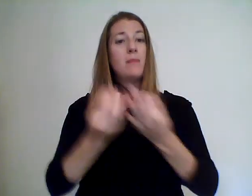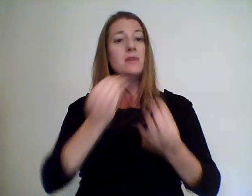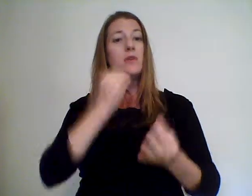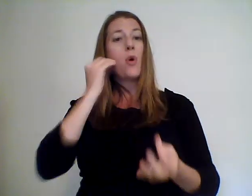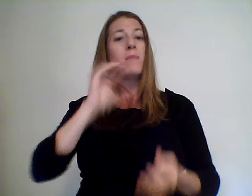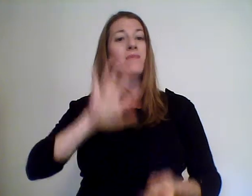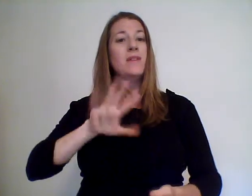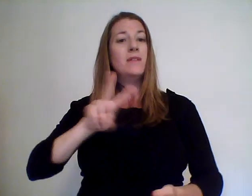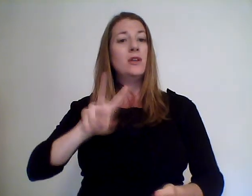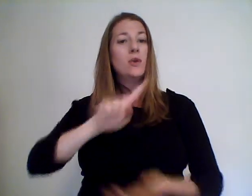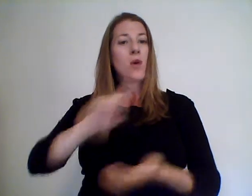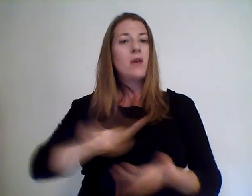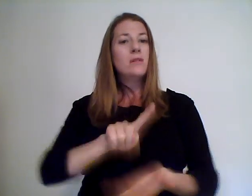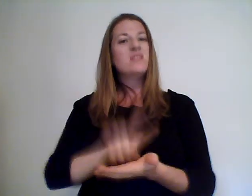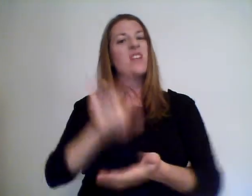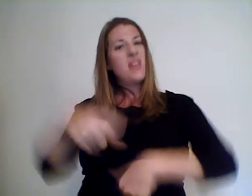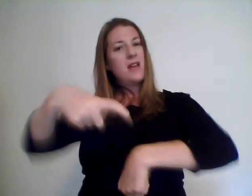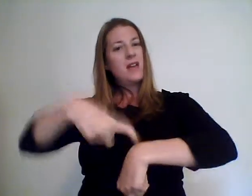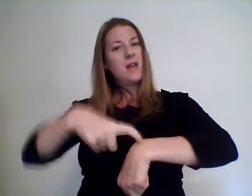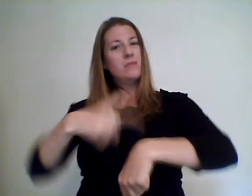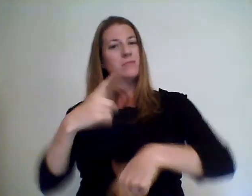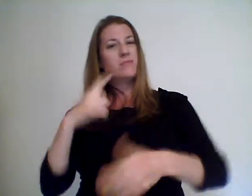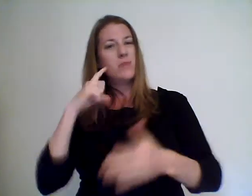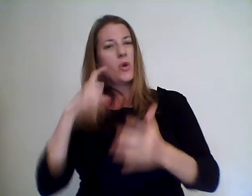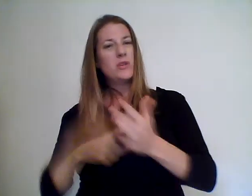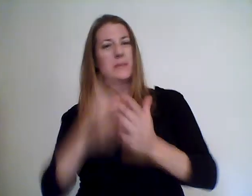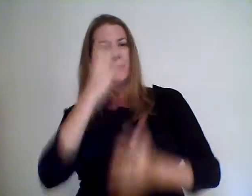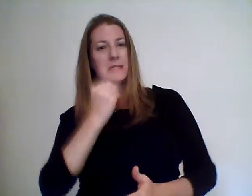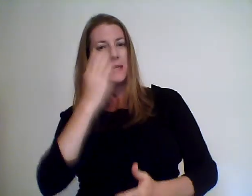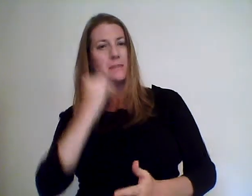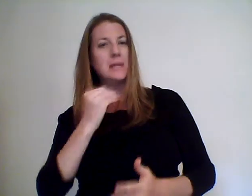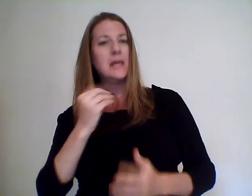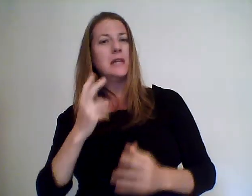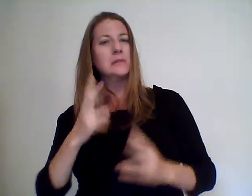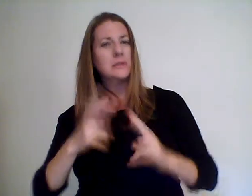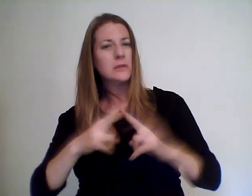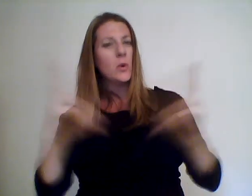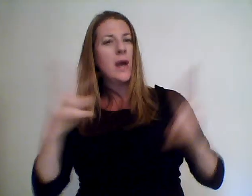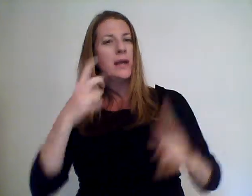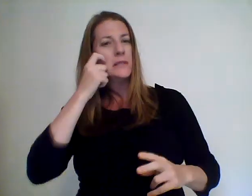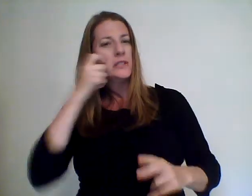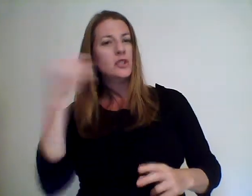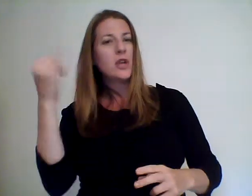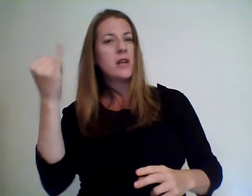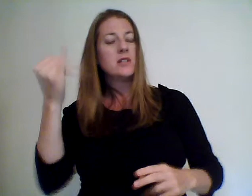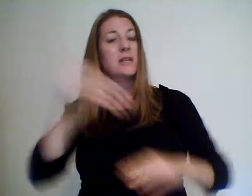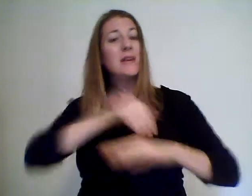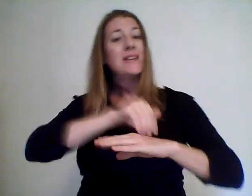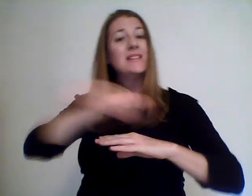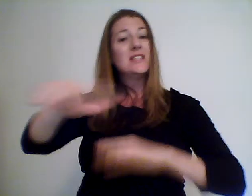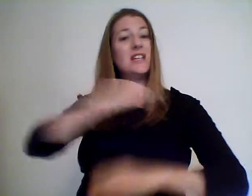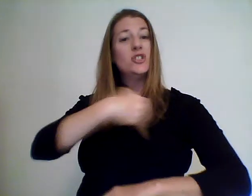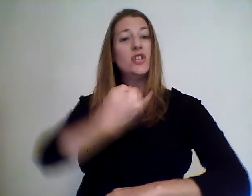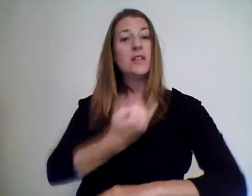to be sleepy and quite jaundiced. She sent Jason to the pediatric emergency department for urgent assessment